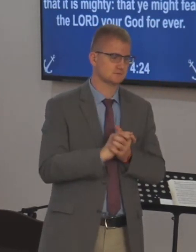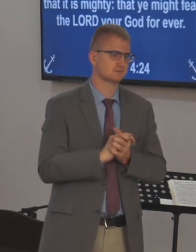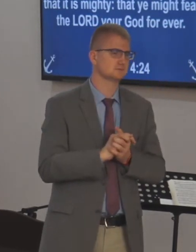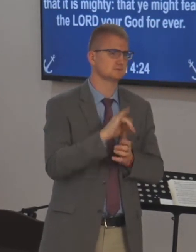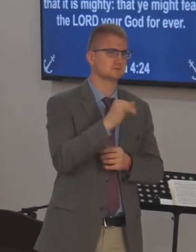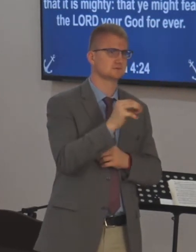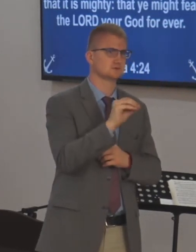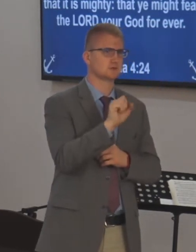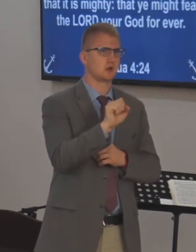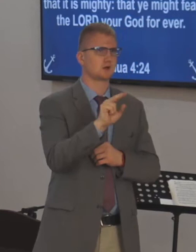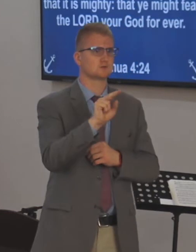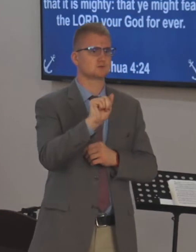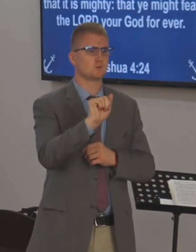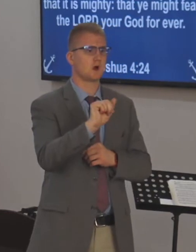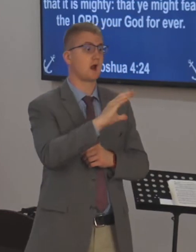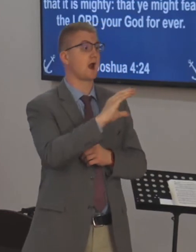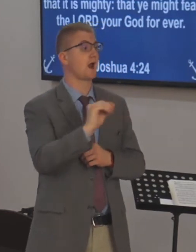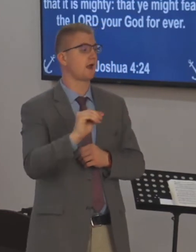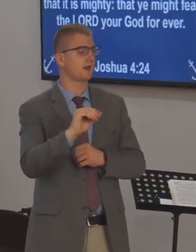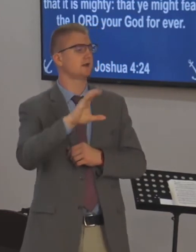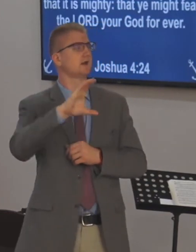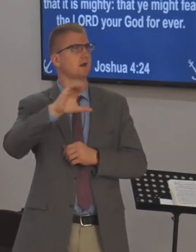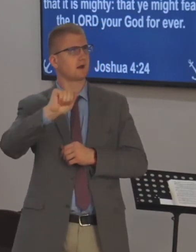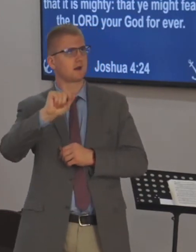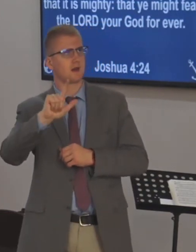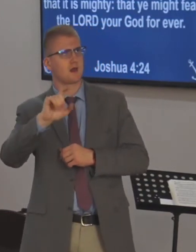than Joshua and Caleb,